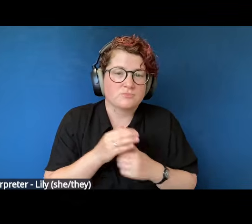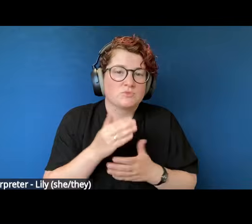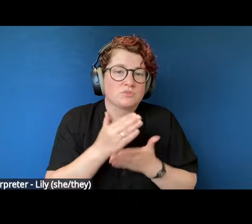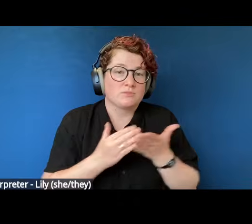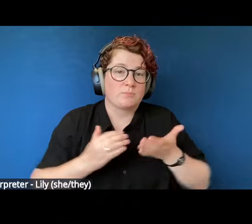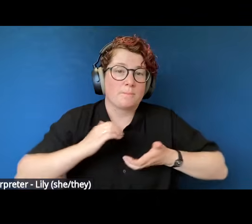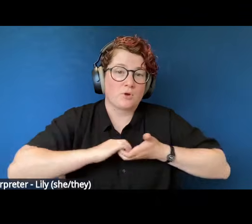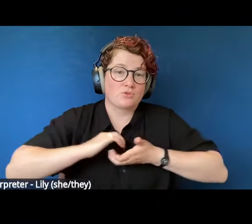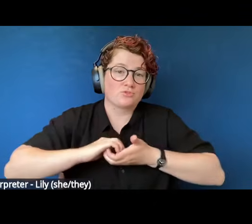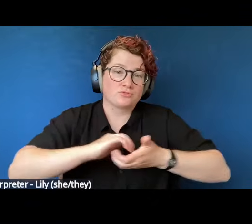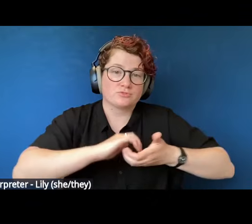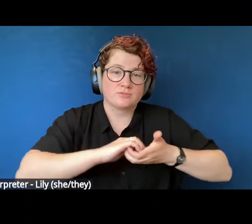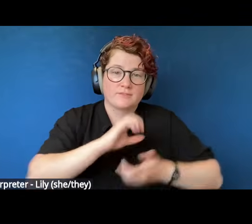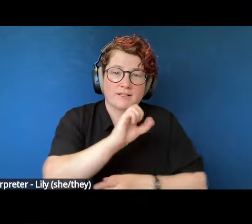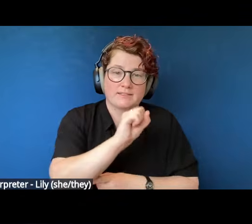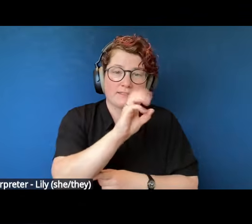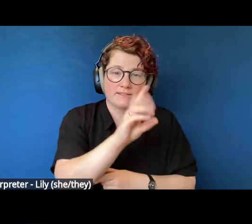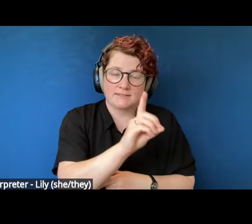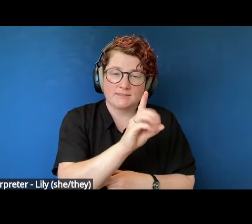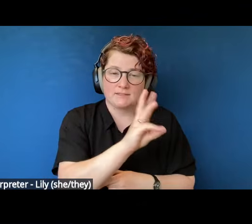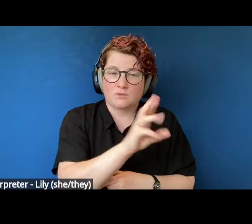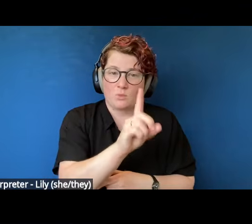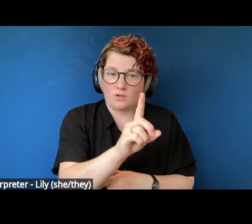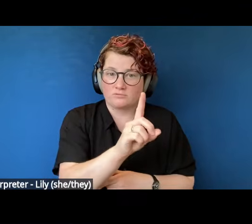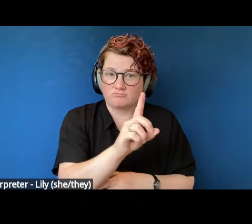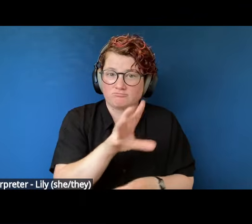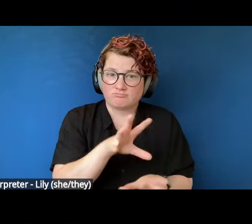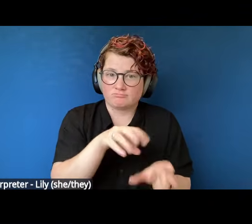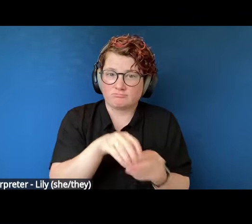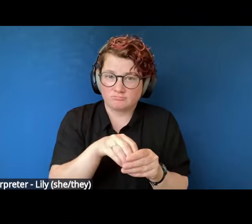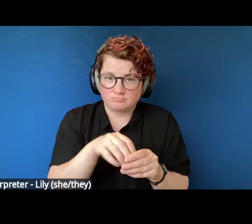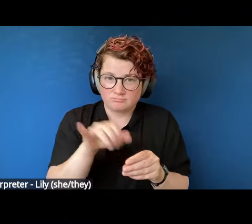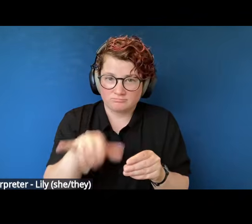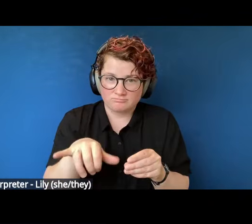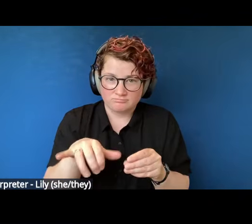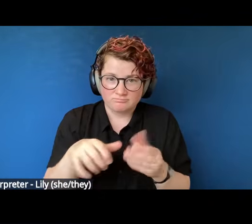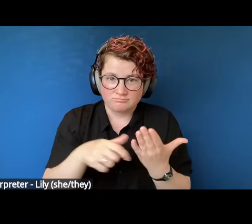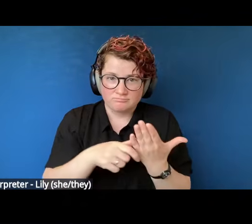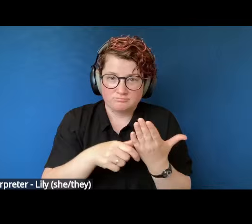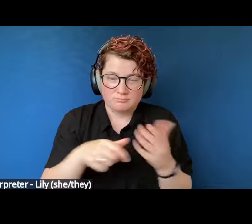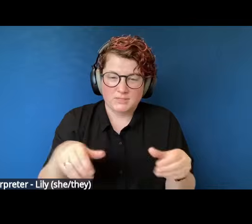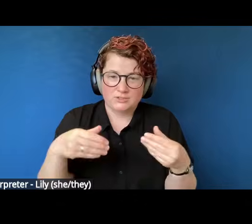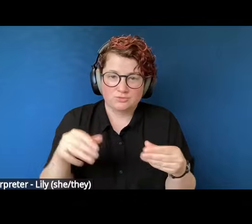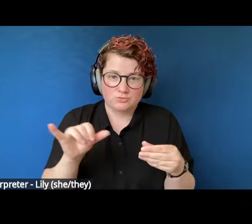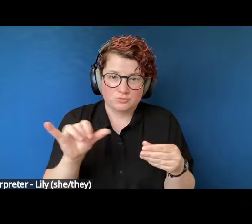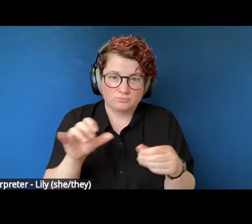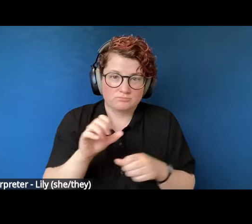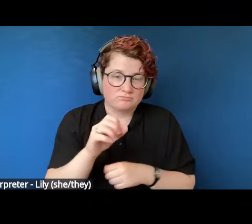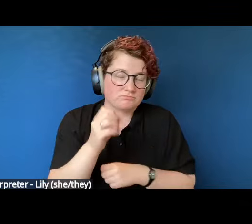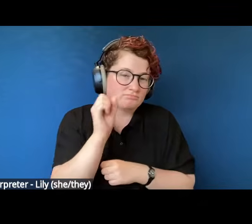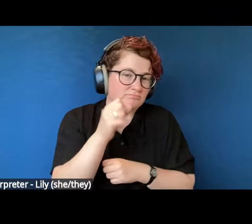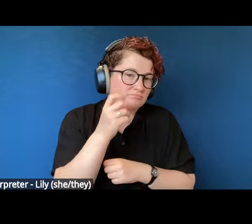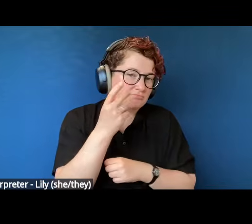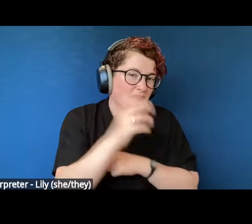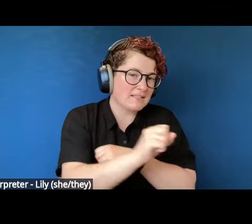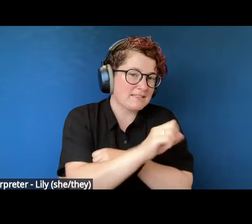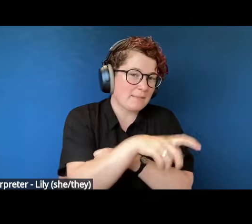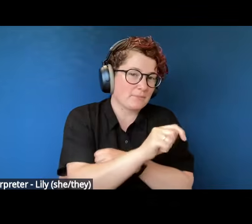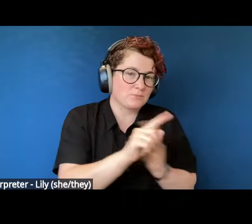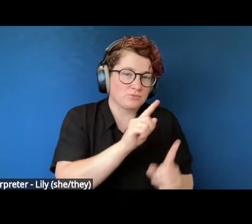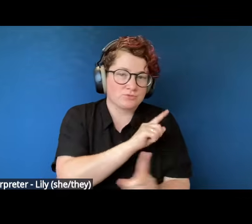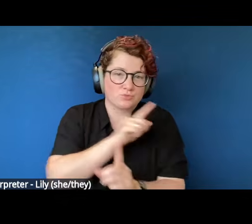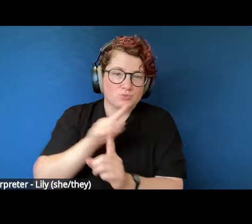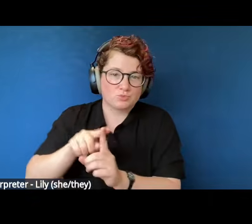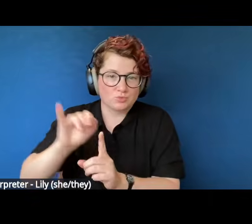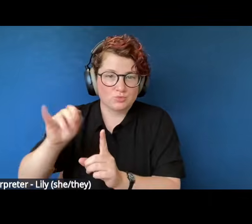SC61 meetings in there for the year from September through to June.